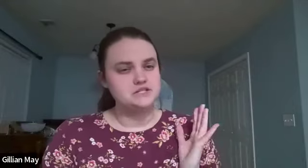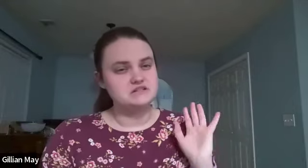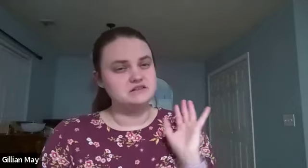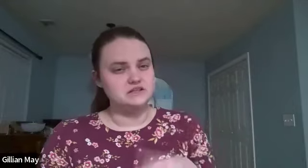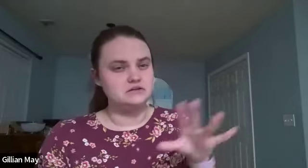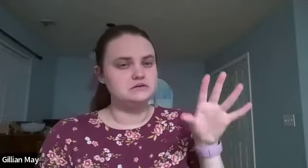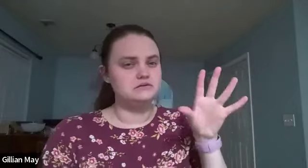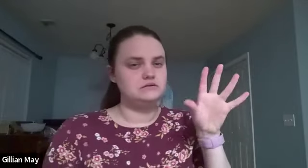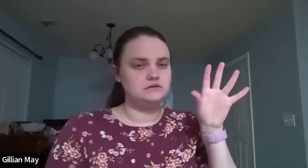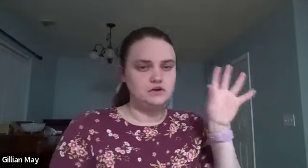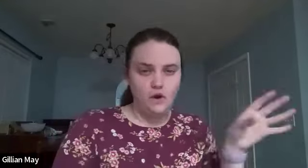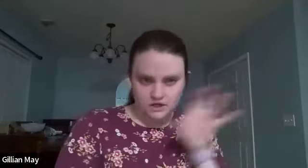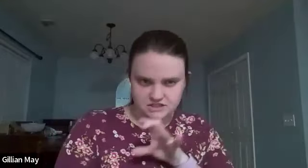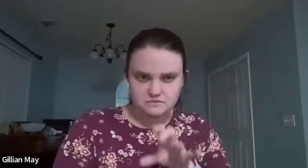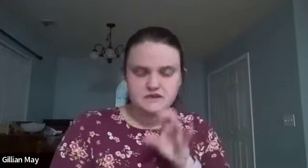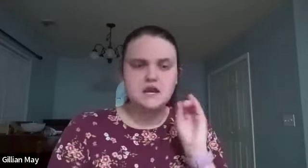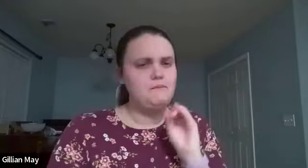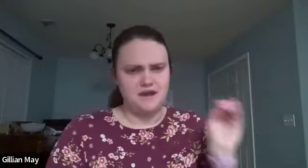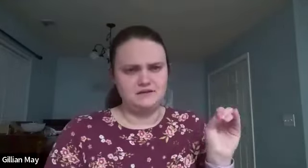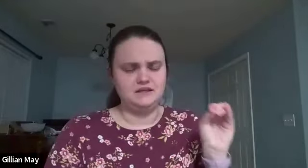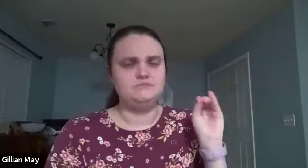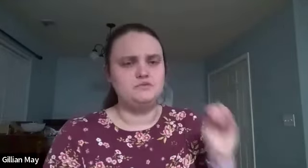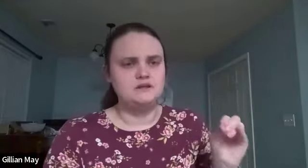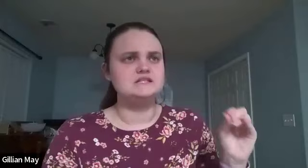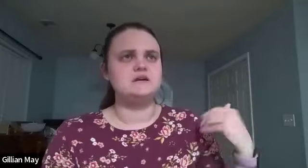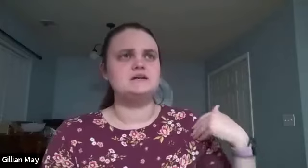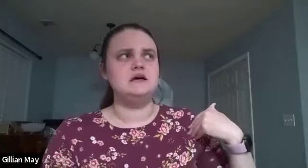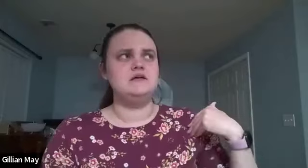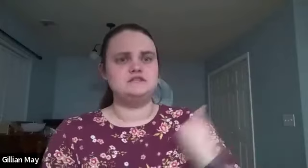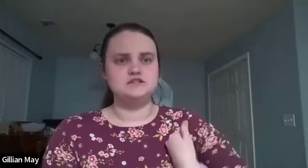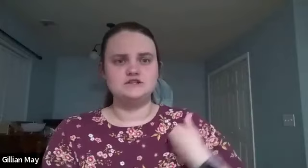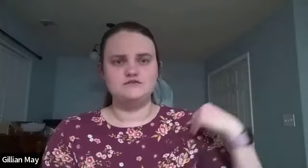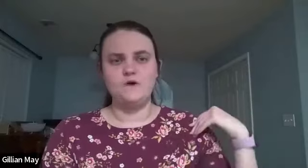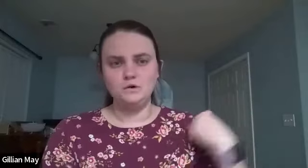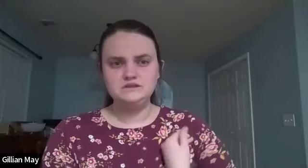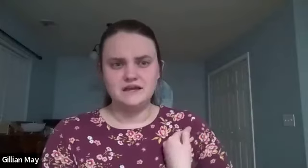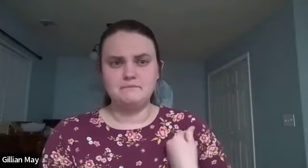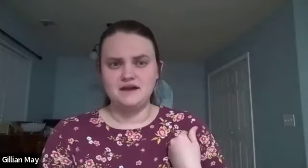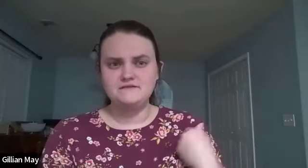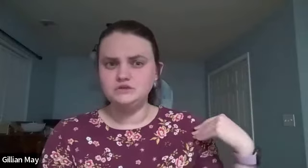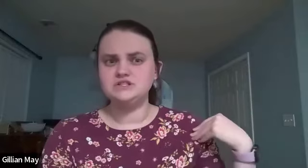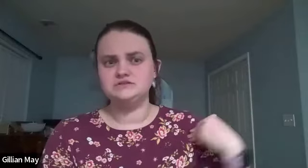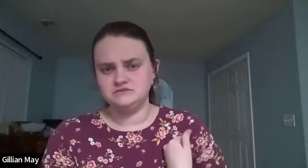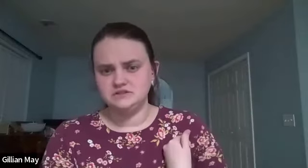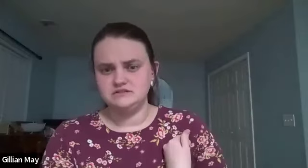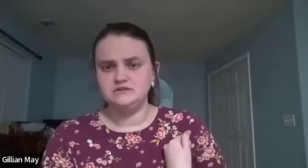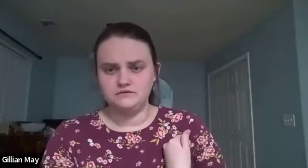a little cautious with that. Not badly, but really it's because this is also fault, like my fault, your